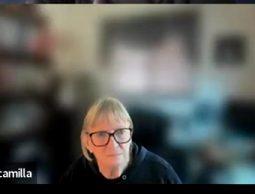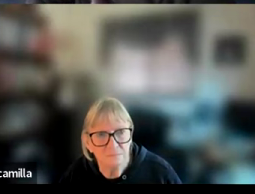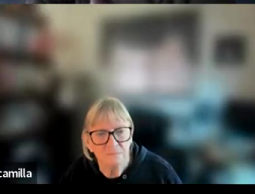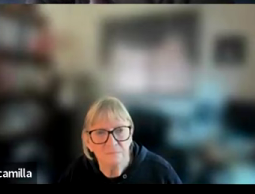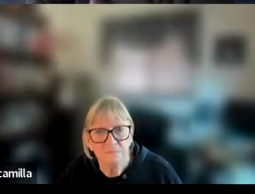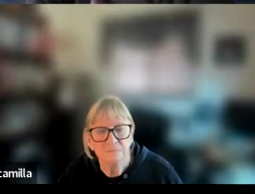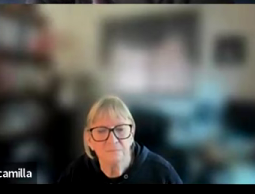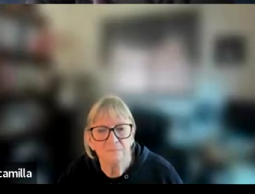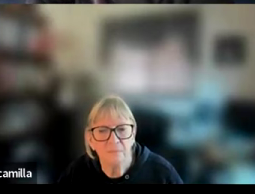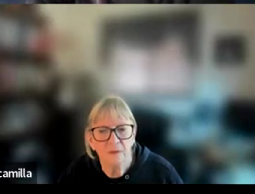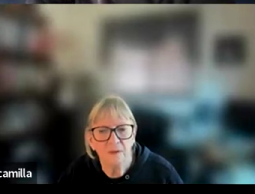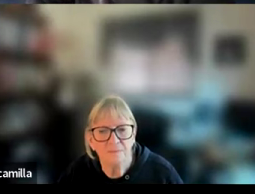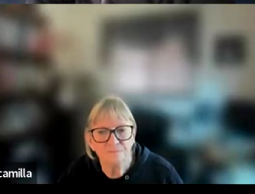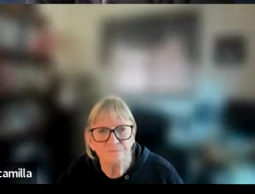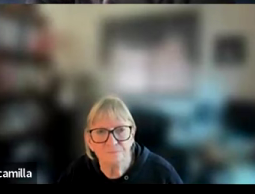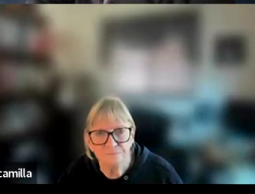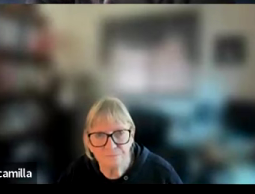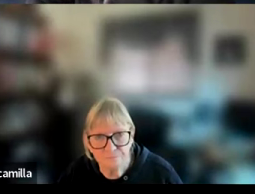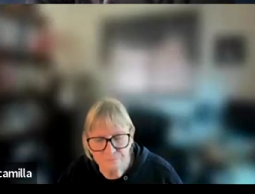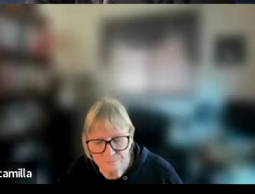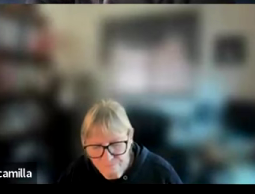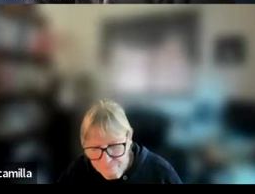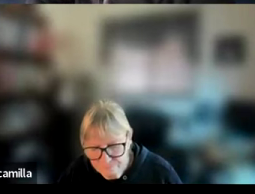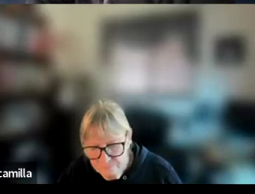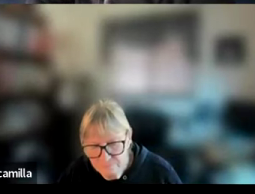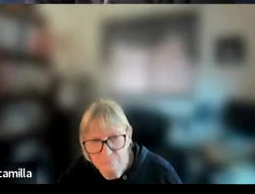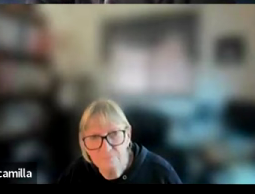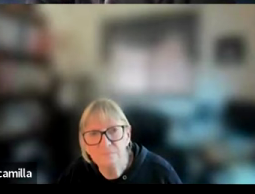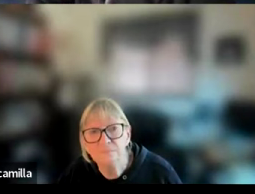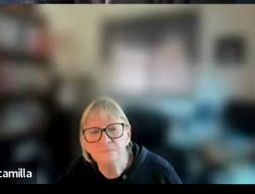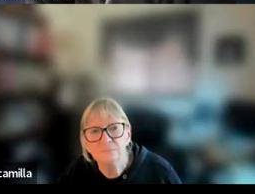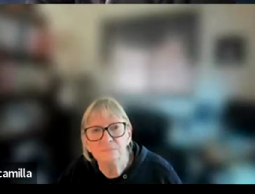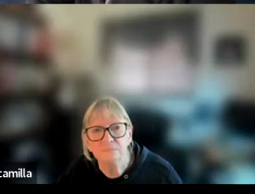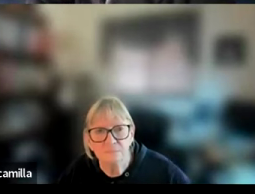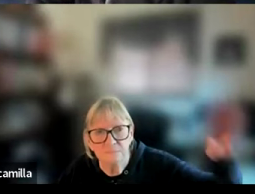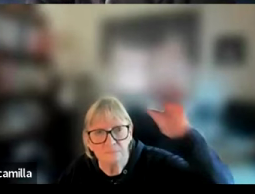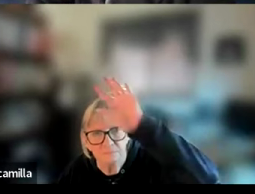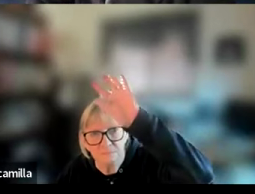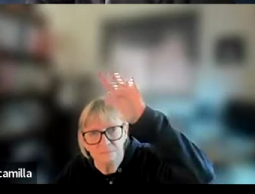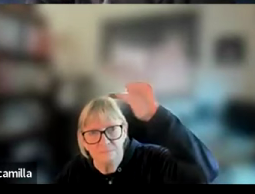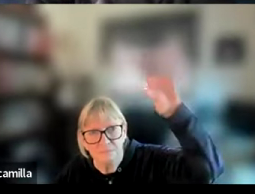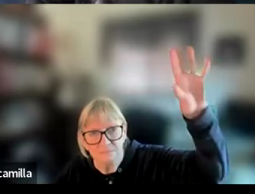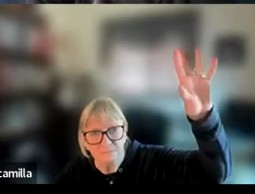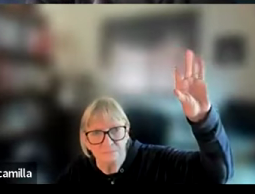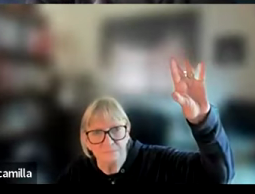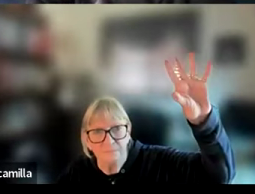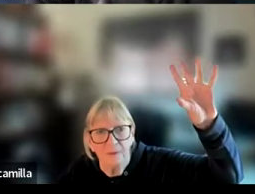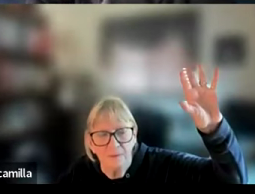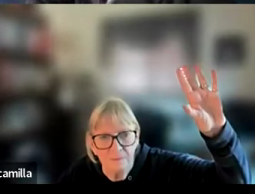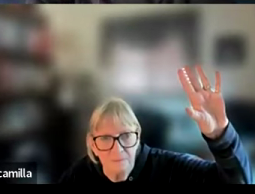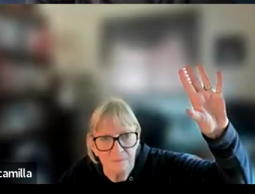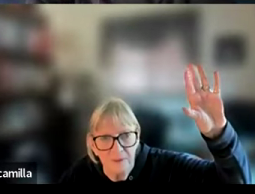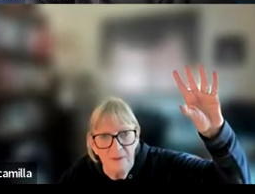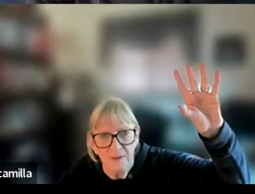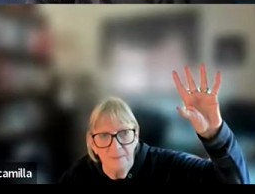therapeutic services vendor, we're going to be talking about this again at 1:00 with you as well. But it is pretty straightforward how we're going to do